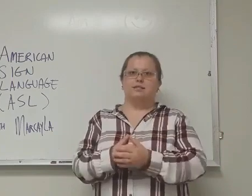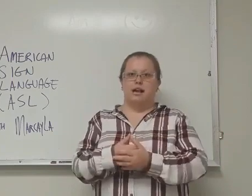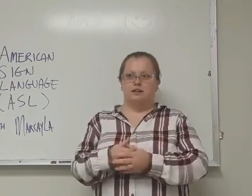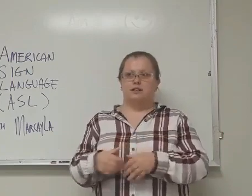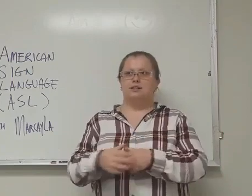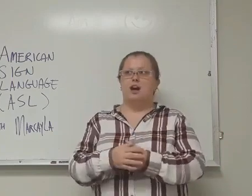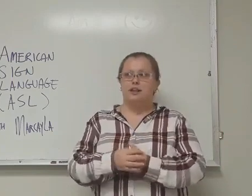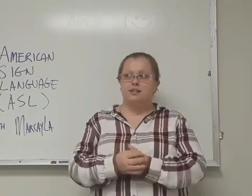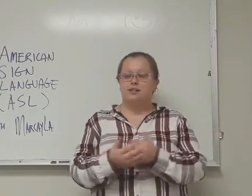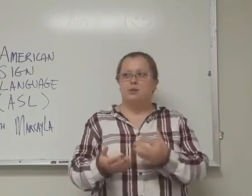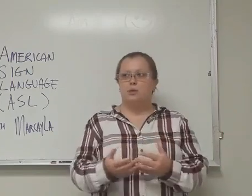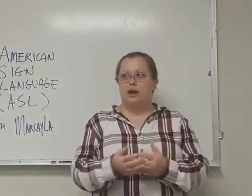Exactly. It's kind of the same way.